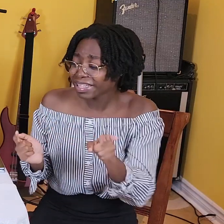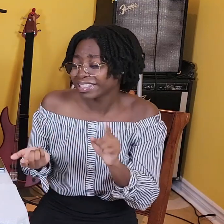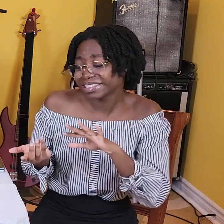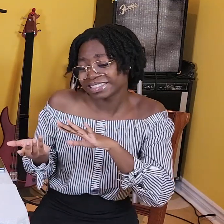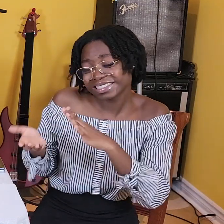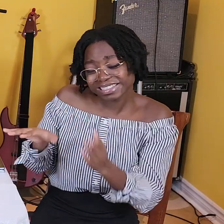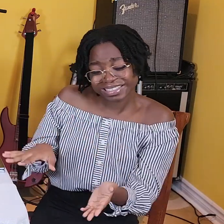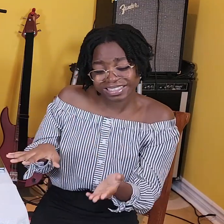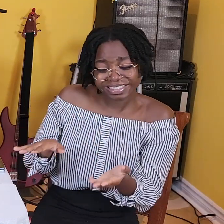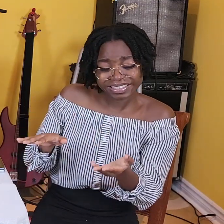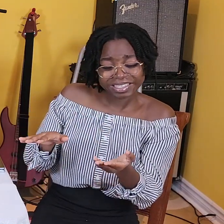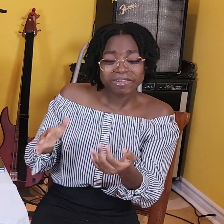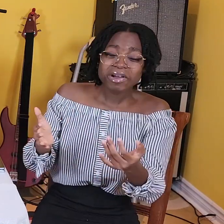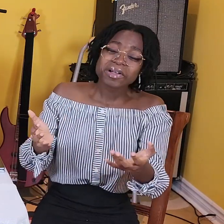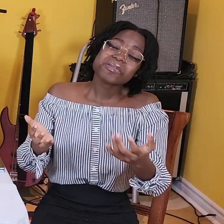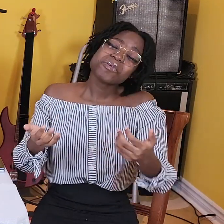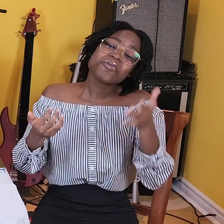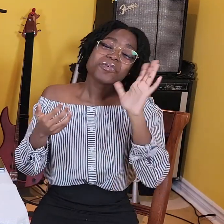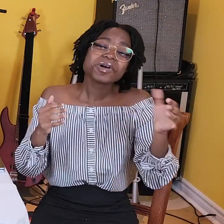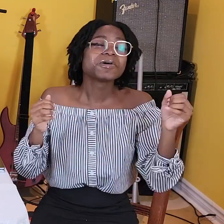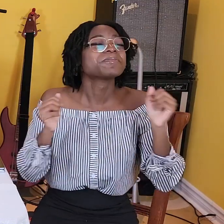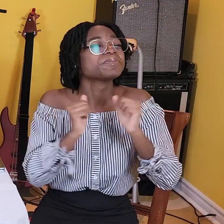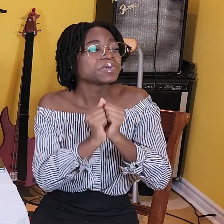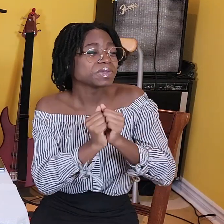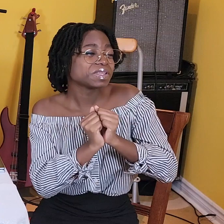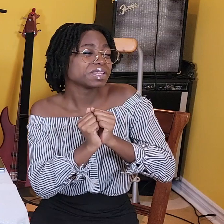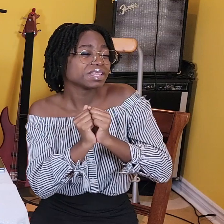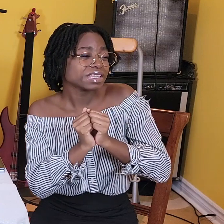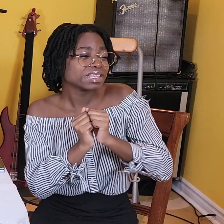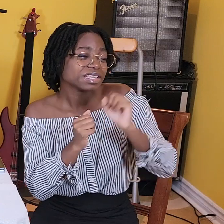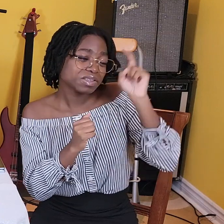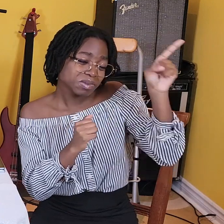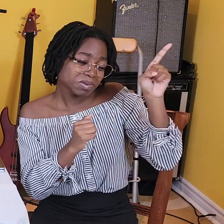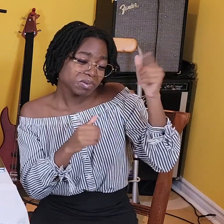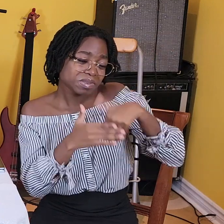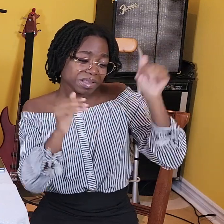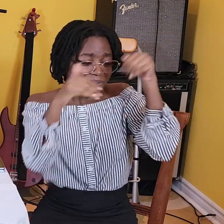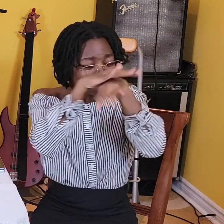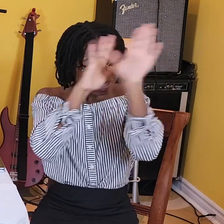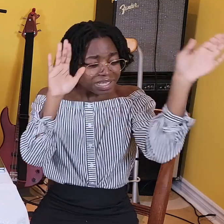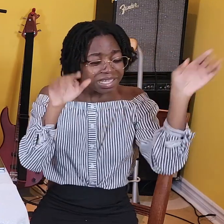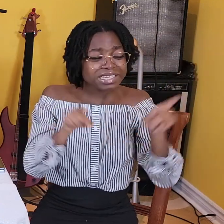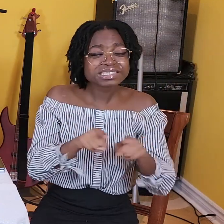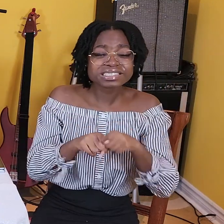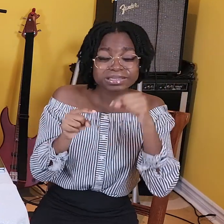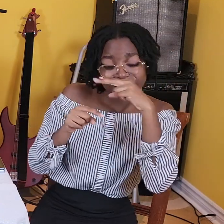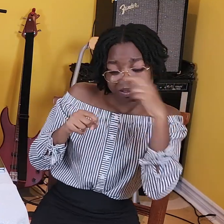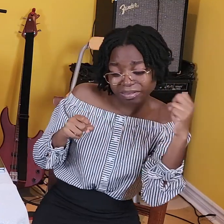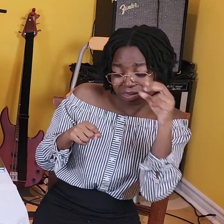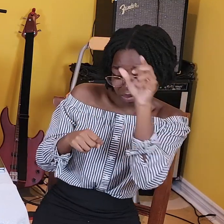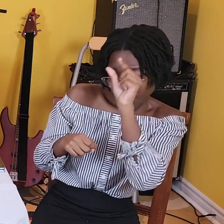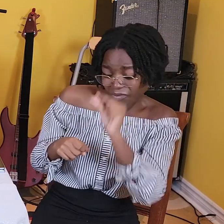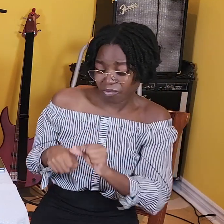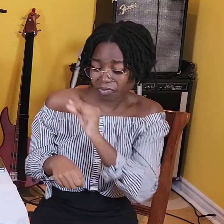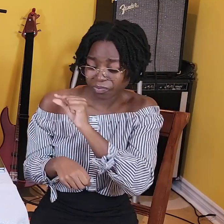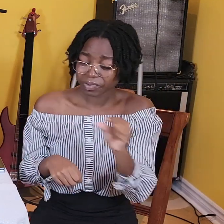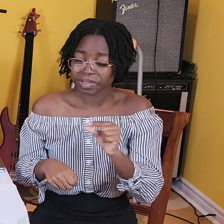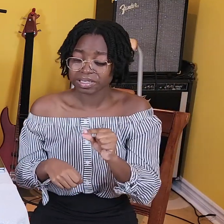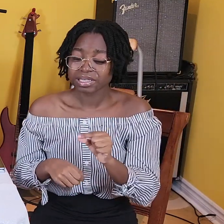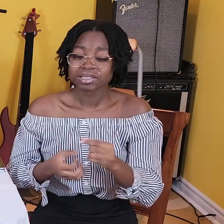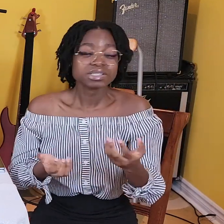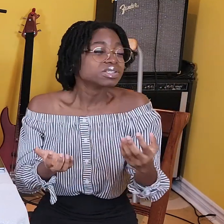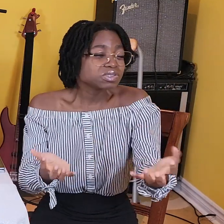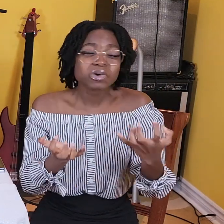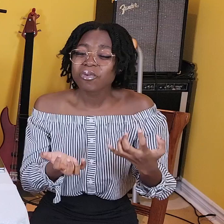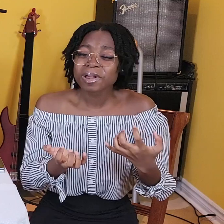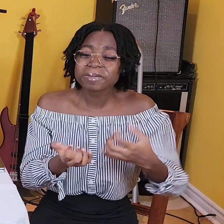who hang on the cross, oh God. Lord God, we don't want anybody to be like Judas. Rather, let it be like Peter.